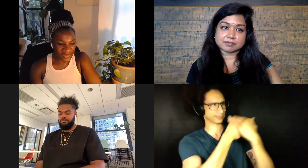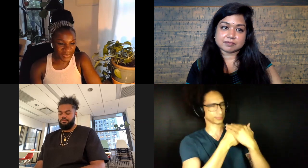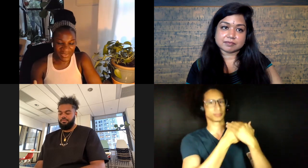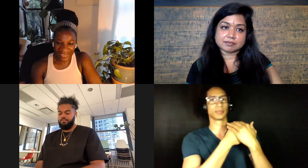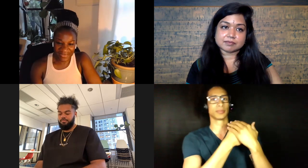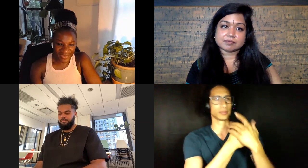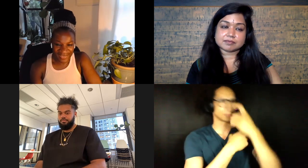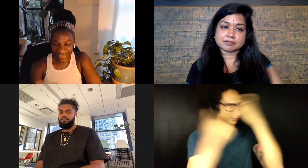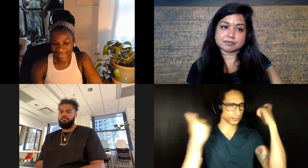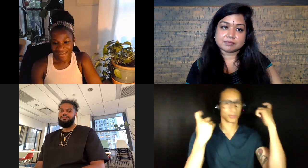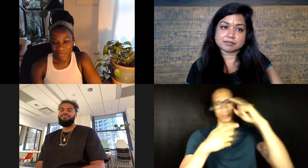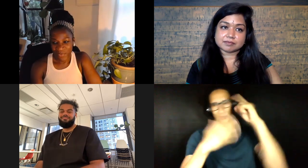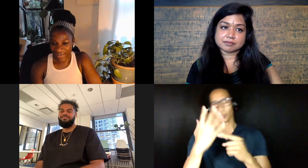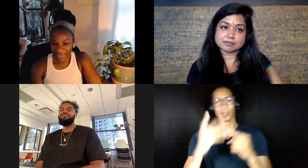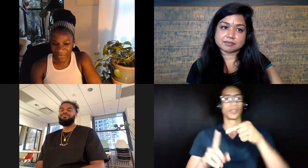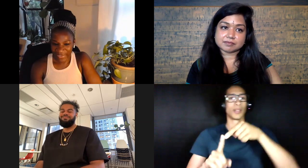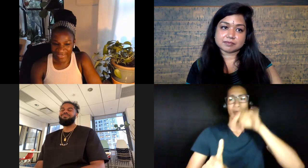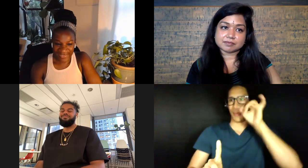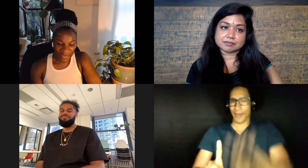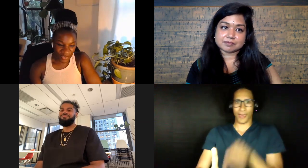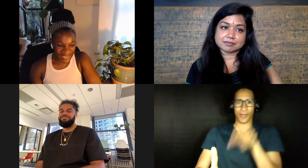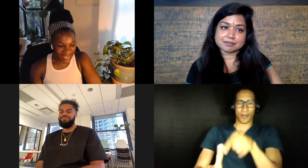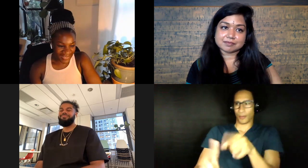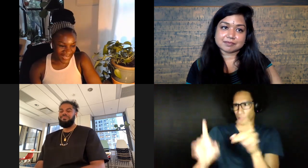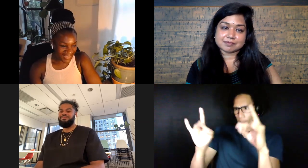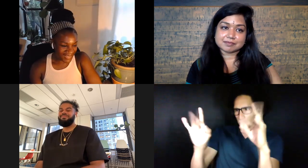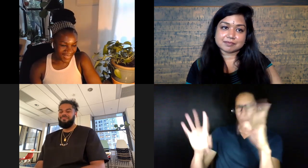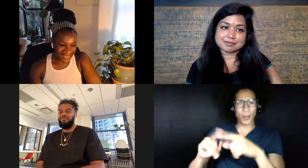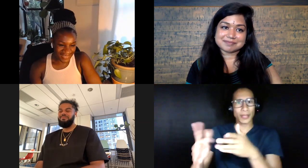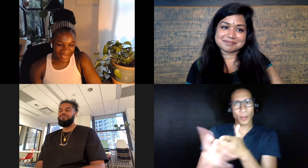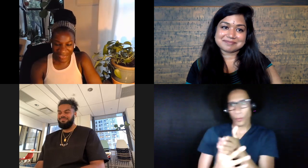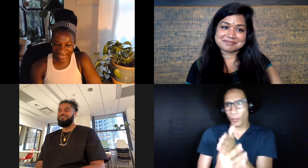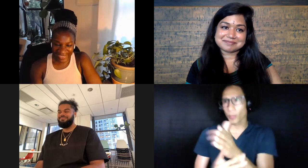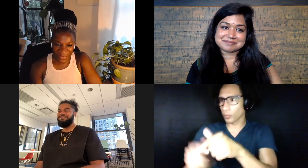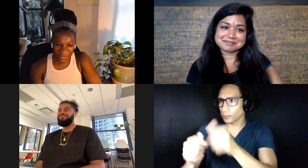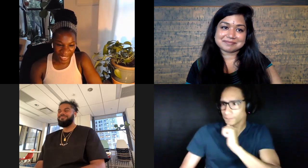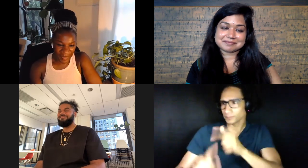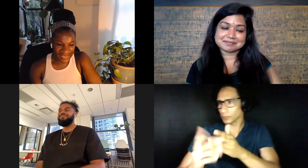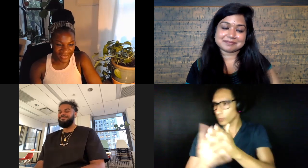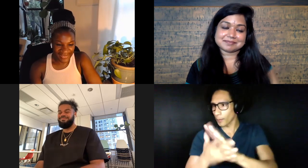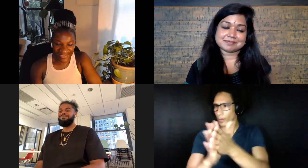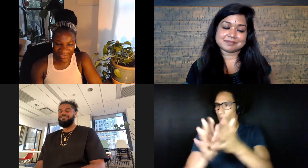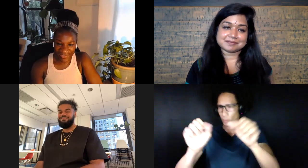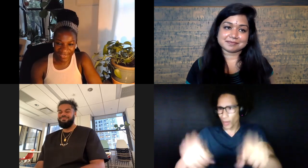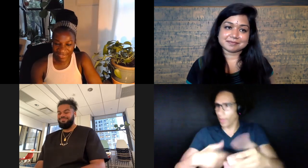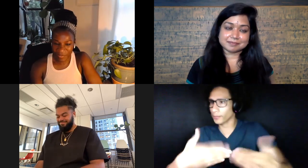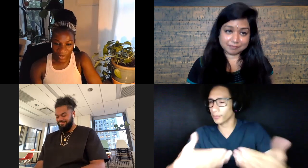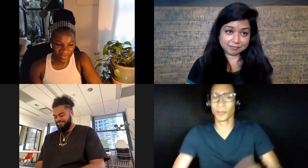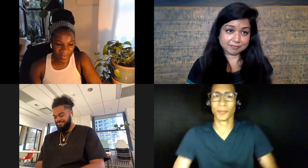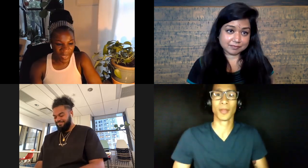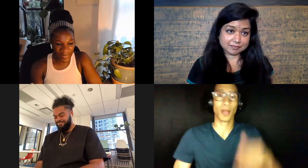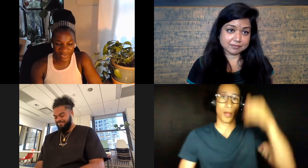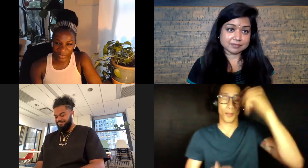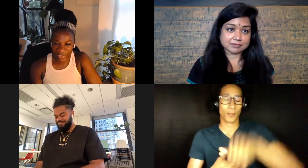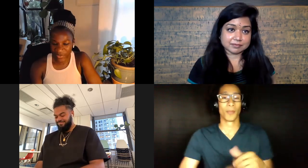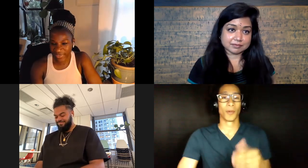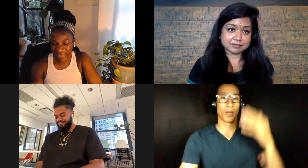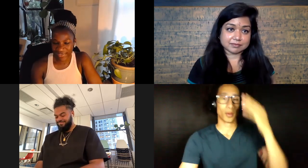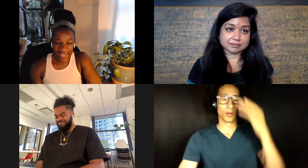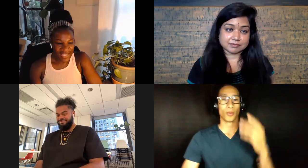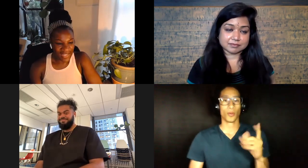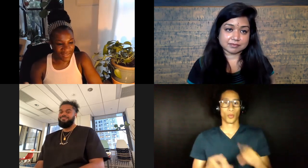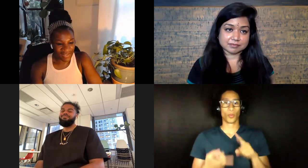like a magazine, I guess I would say. And so it basically, like chronicles and catalogs some of the